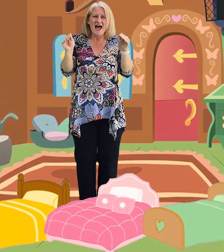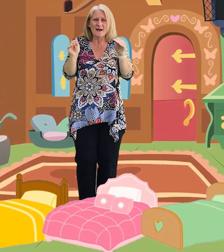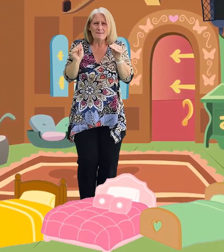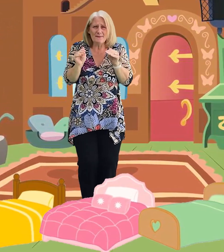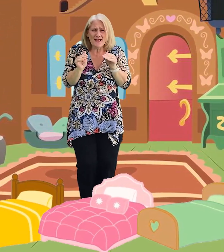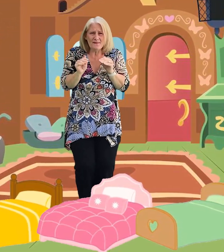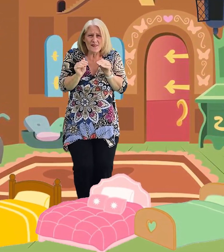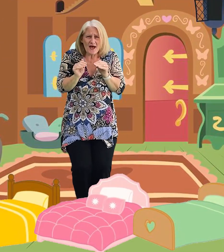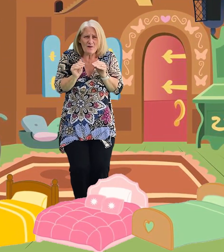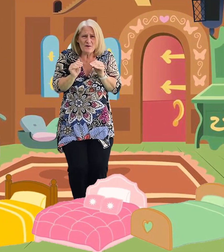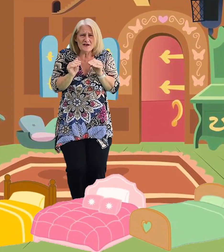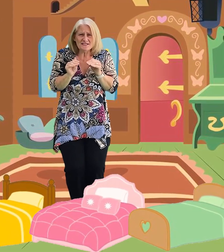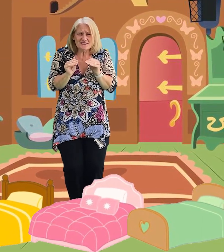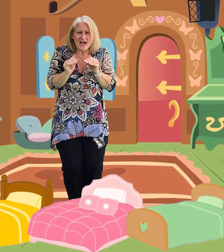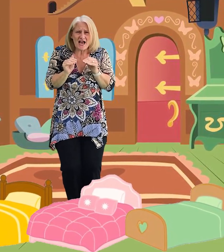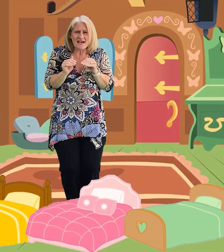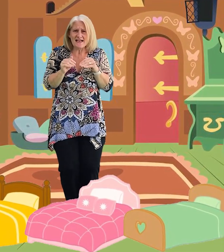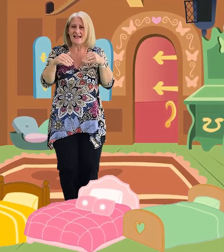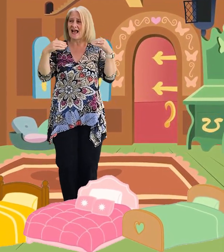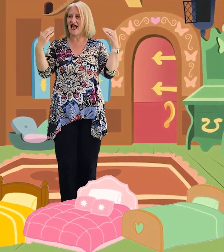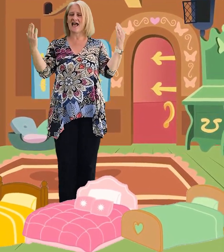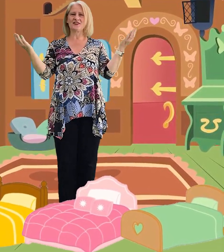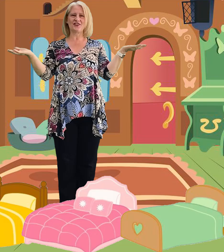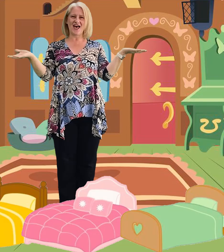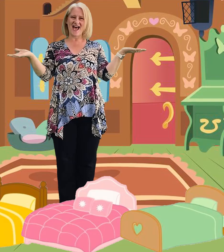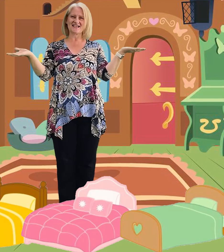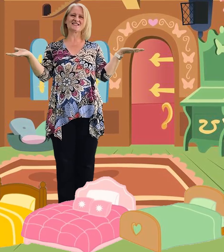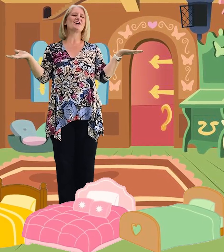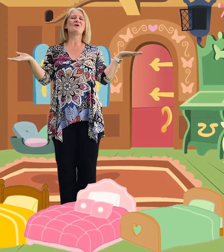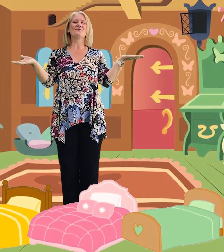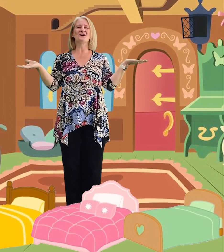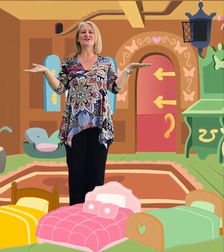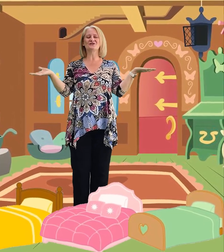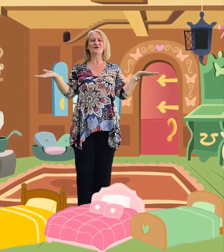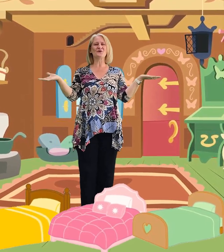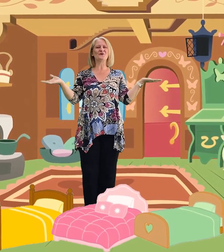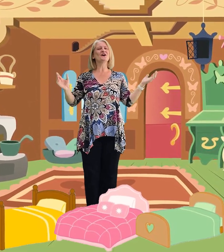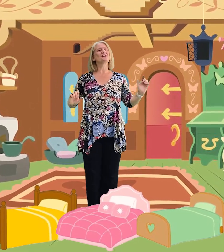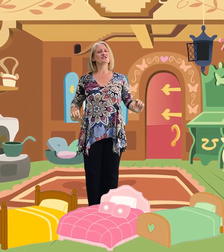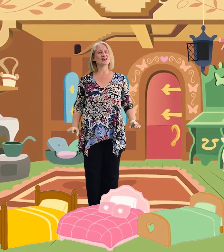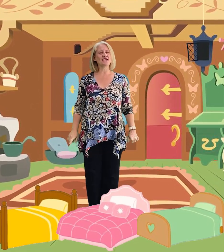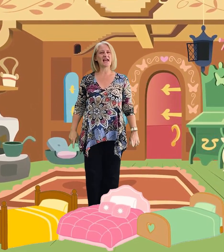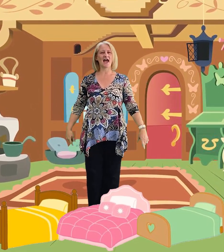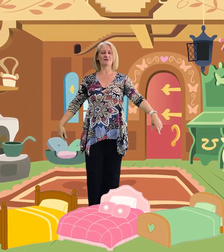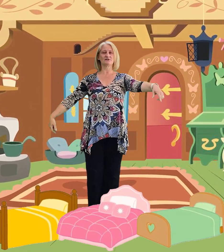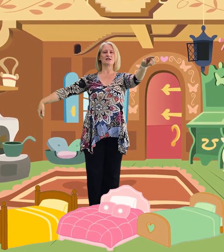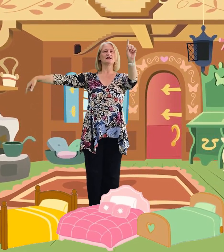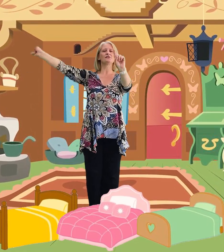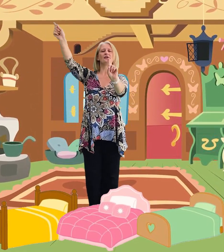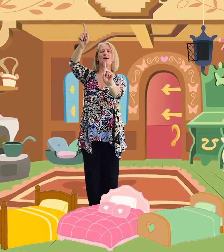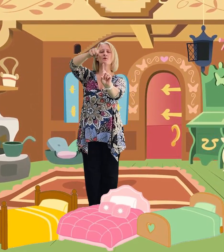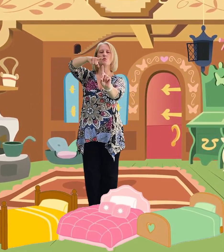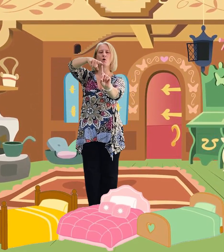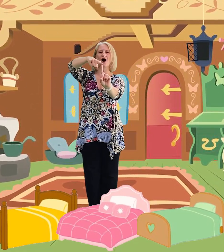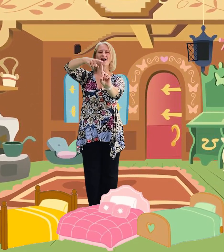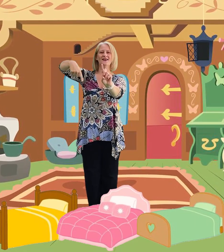And a bed that was tiny. And that was all. She counted them. One,